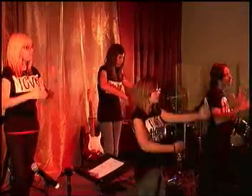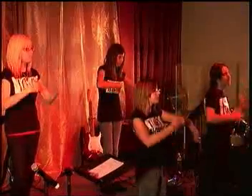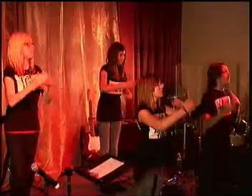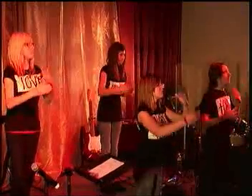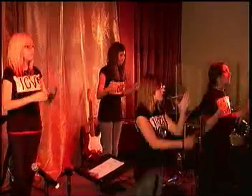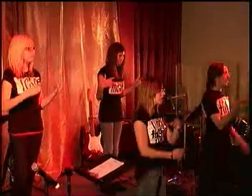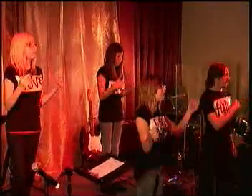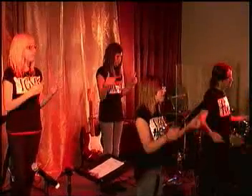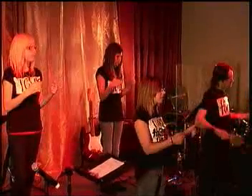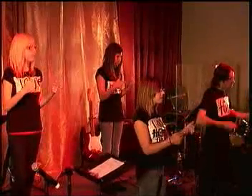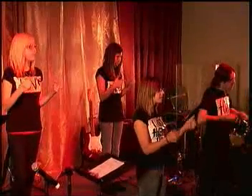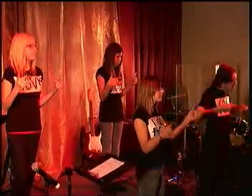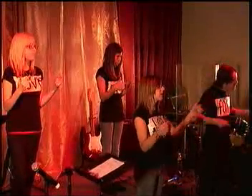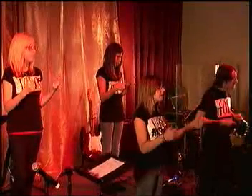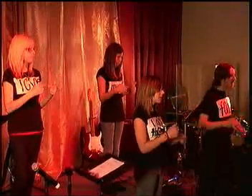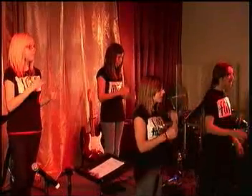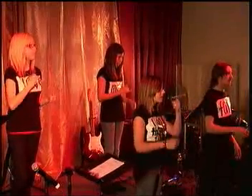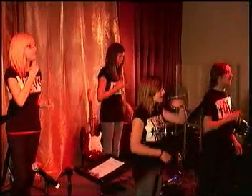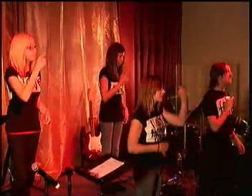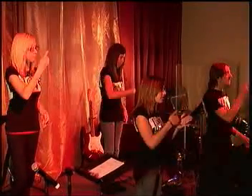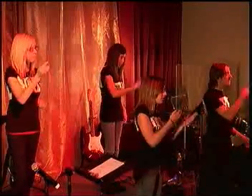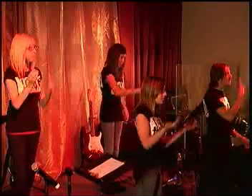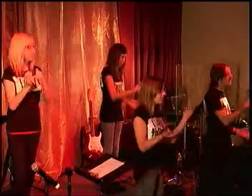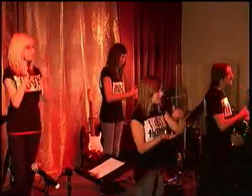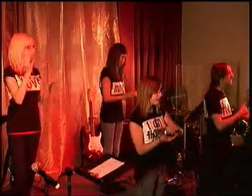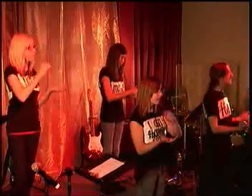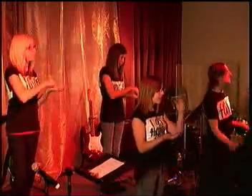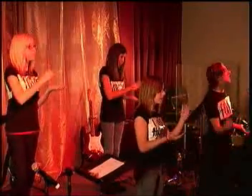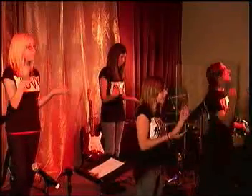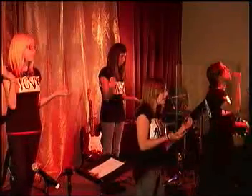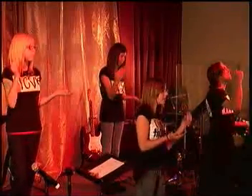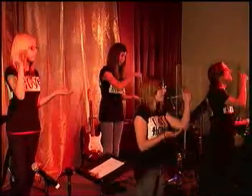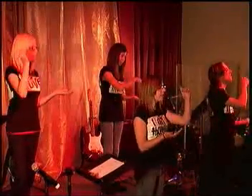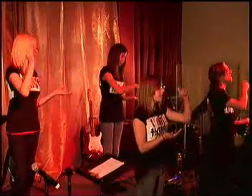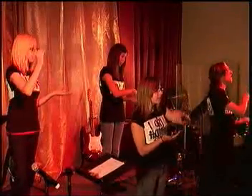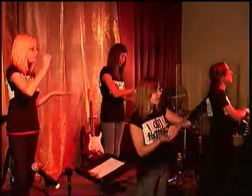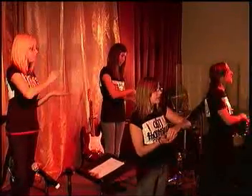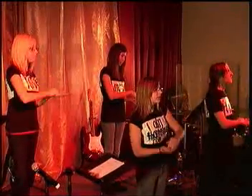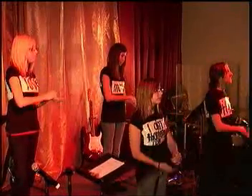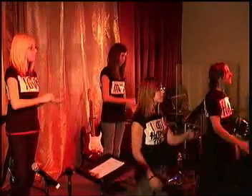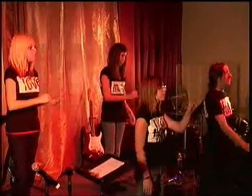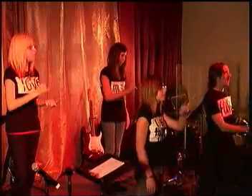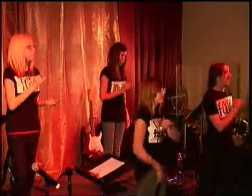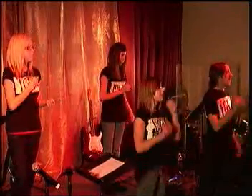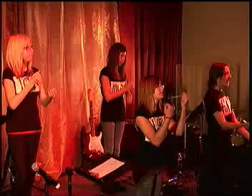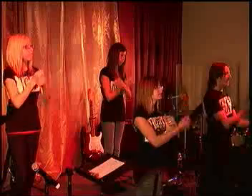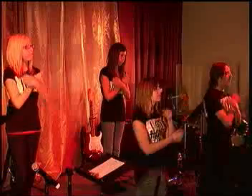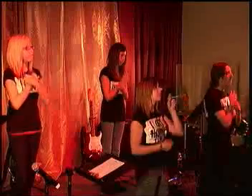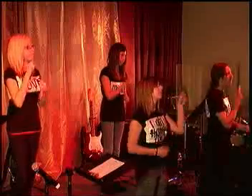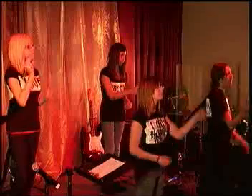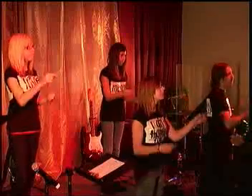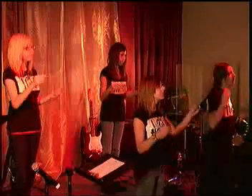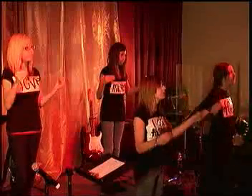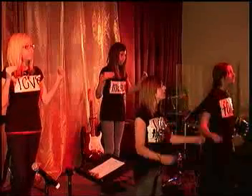the joy and the pain I'll say it again and again I love you